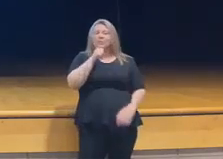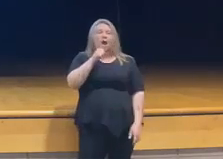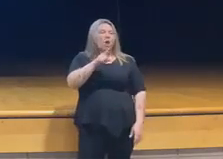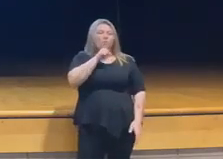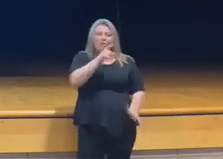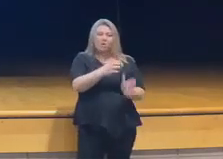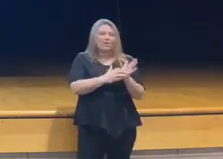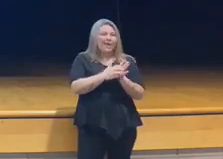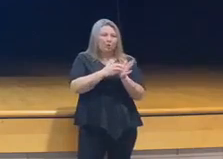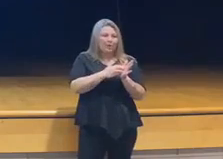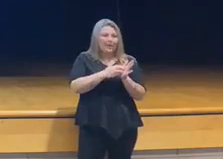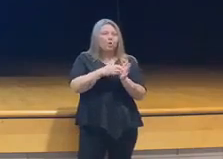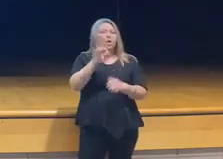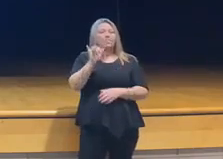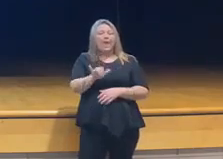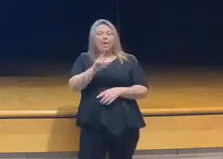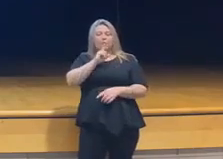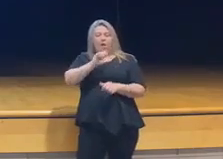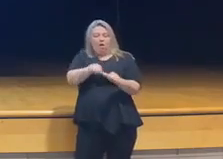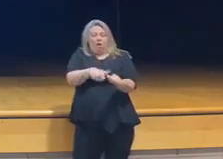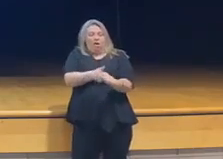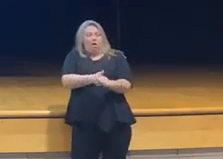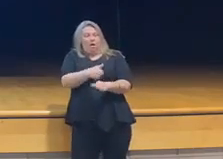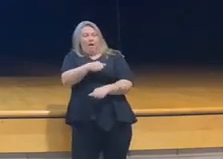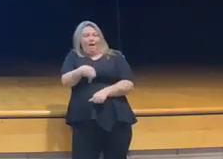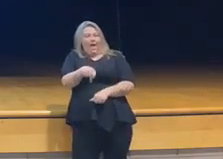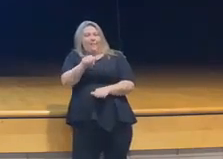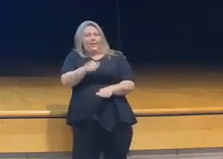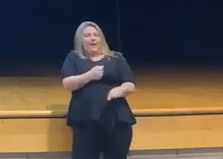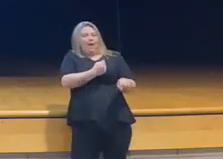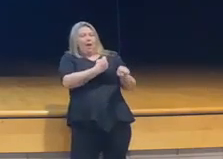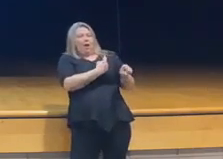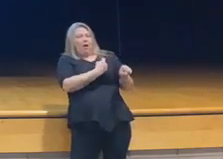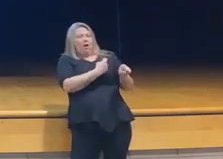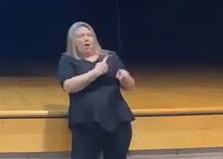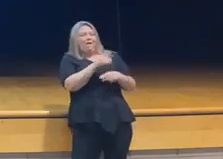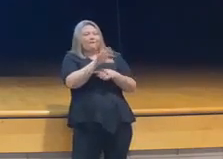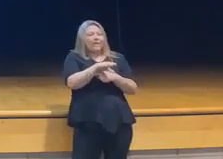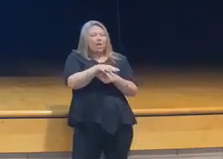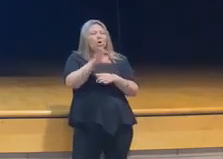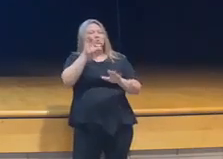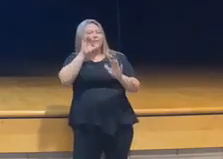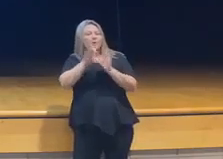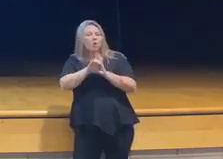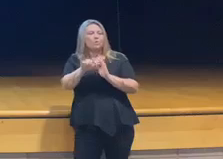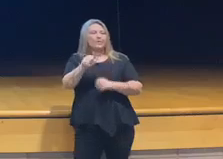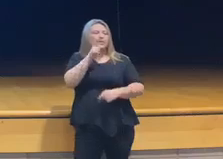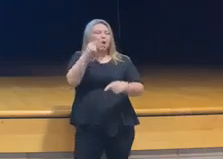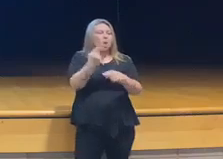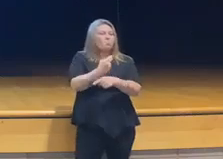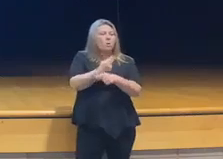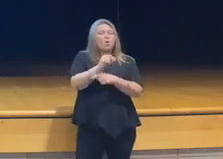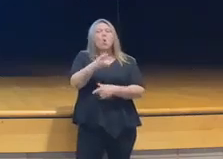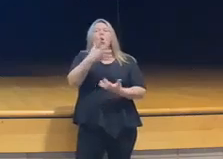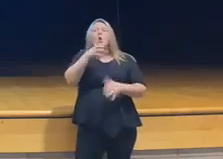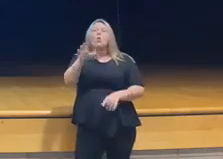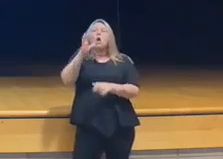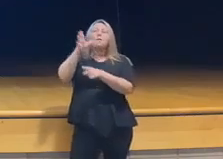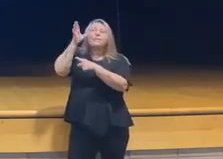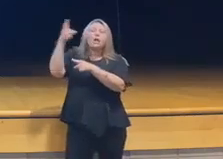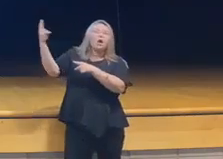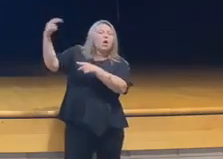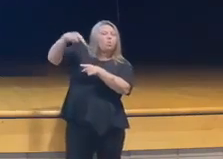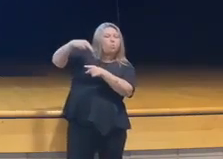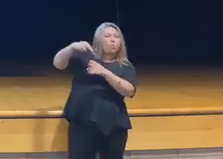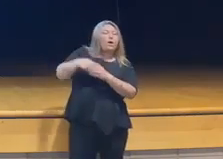a secret vault where people can share photos and videos that are inappropriate or they don't want others seeing. And Snapchat.